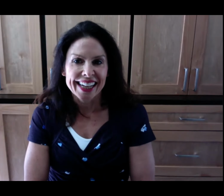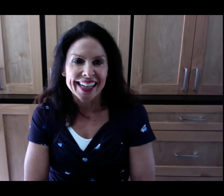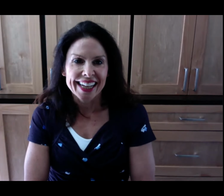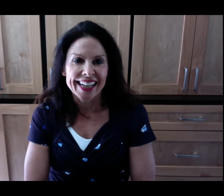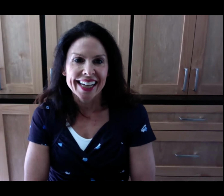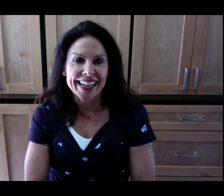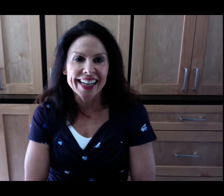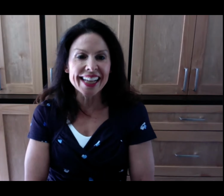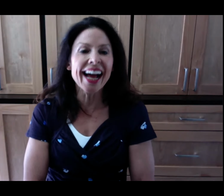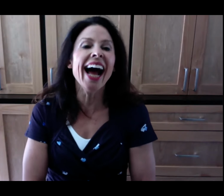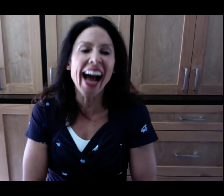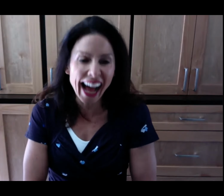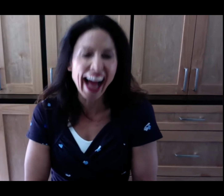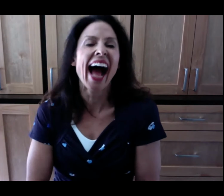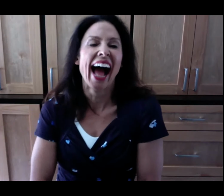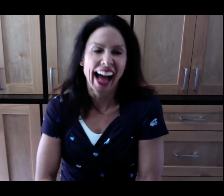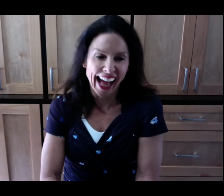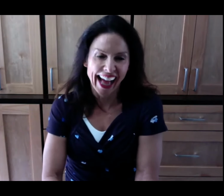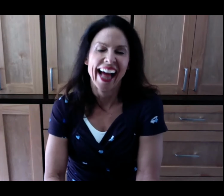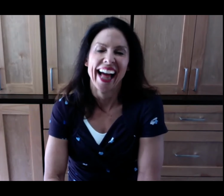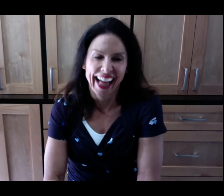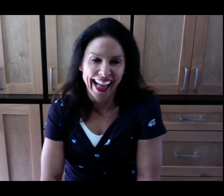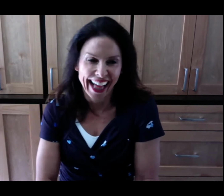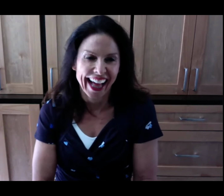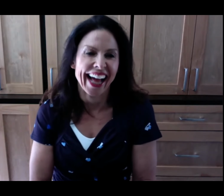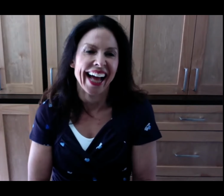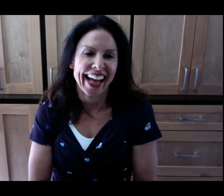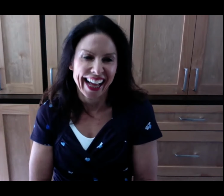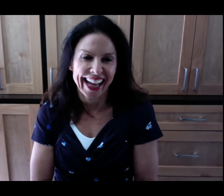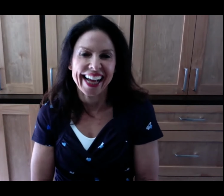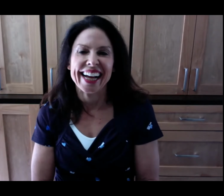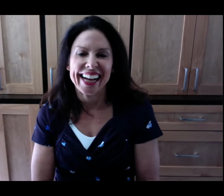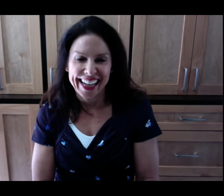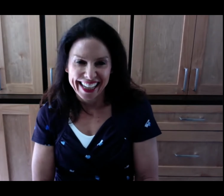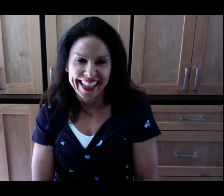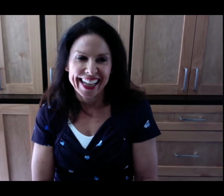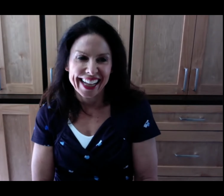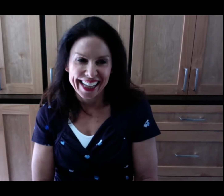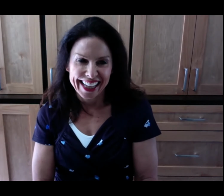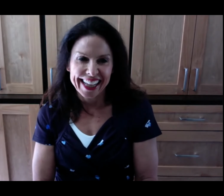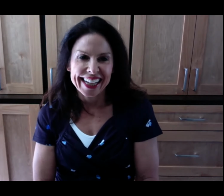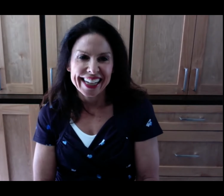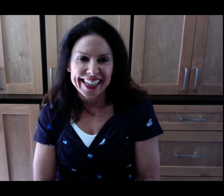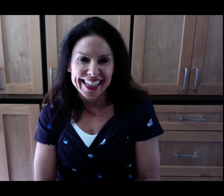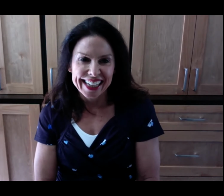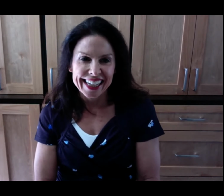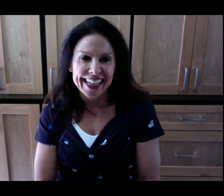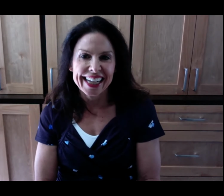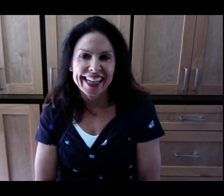time. And so including Facebook and TikTok, because I think students are